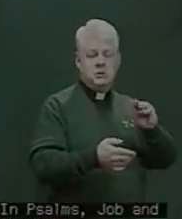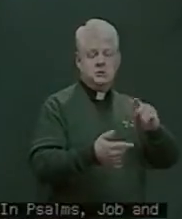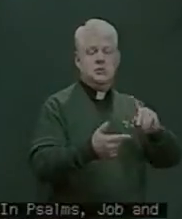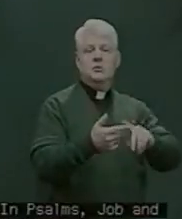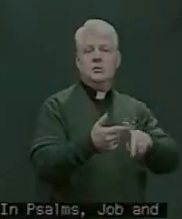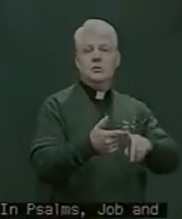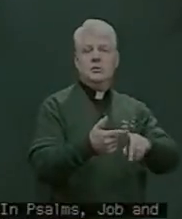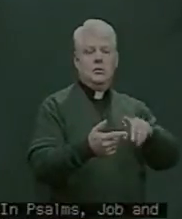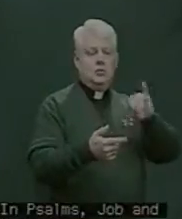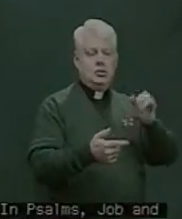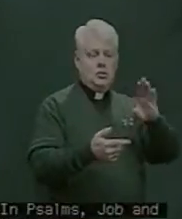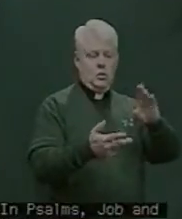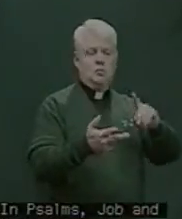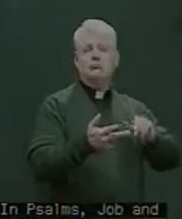and Proverbs. 4.